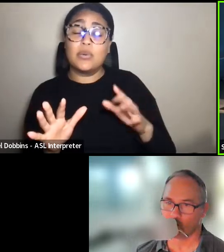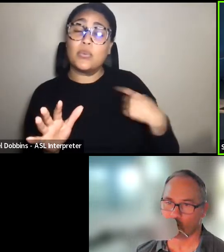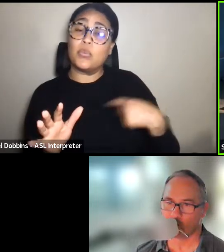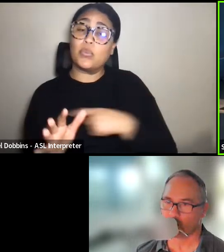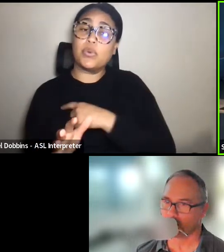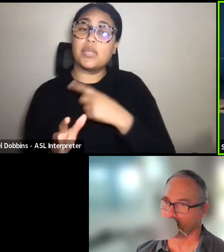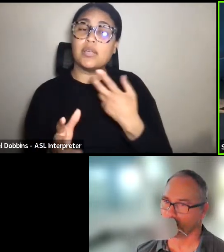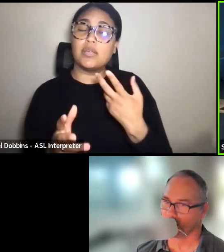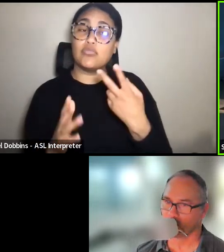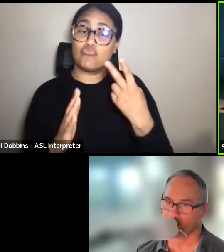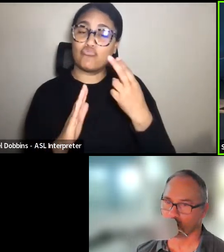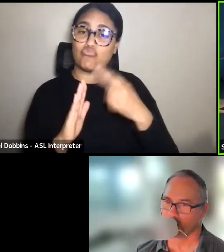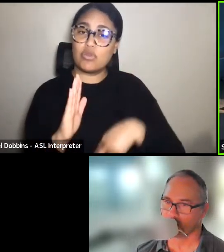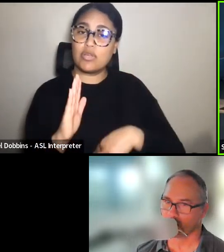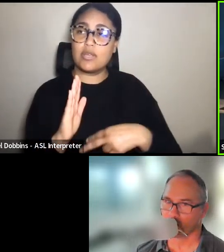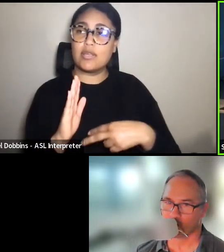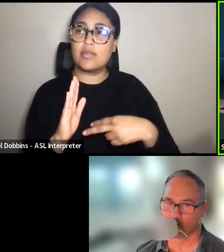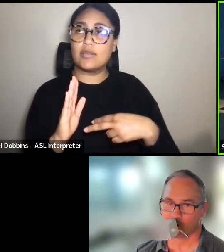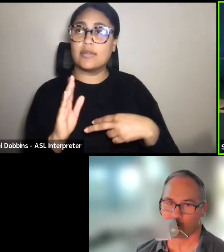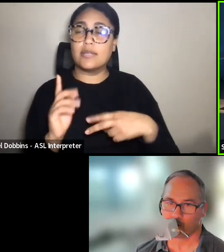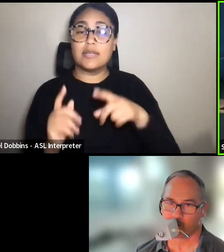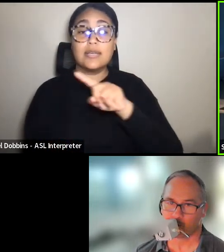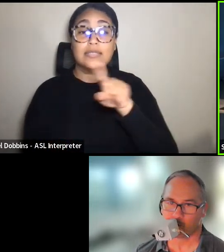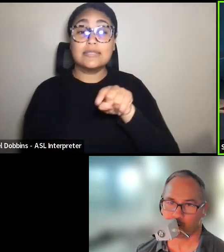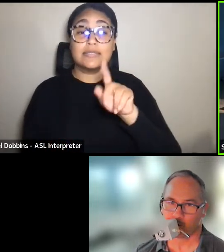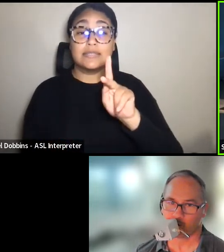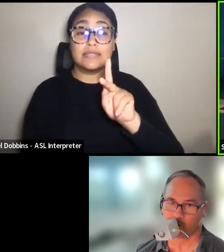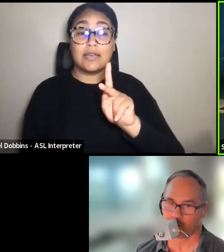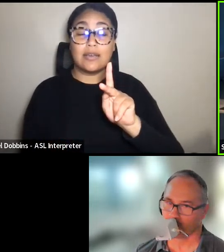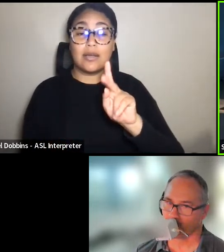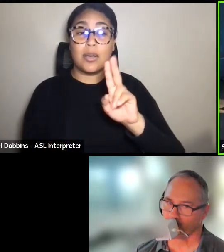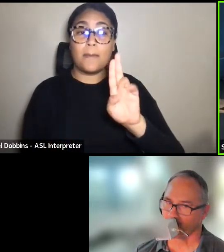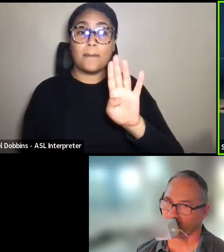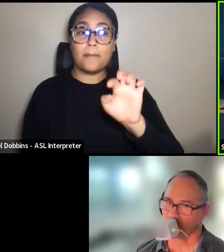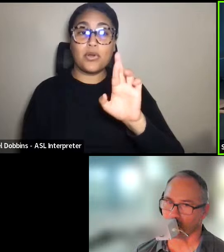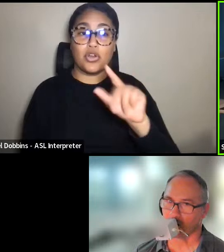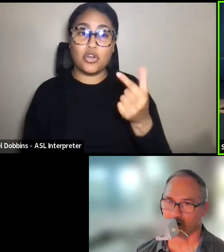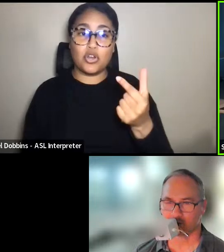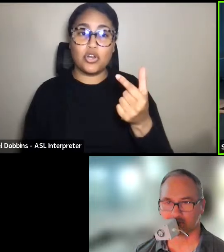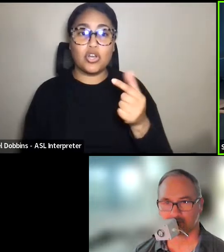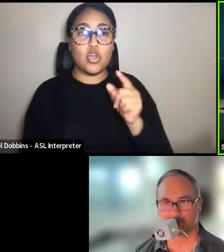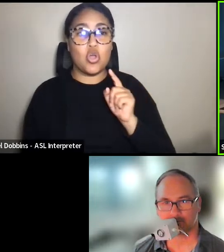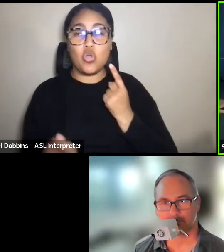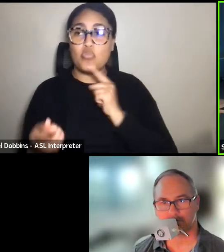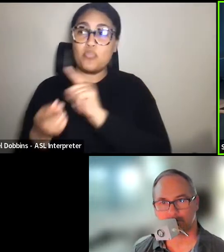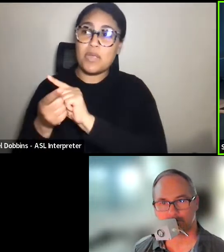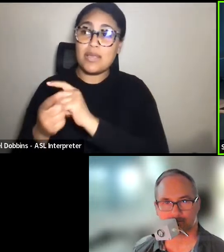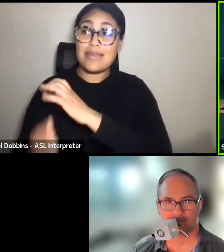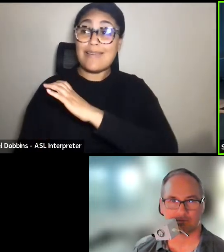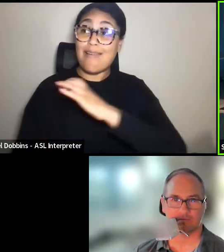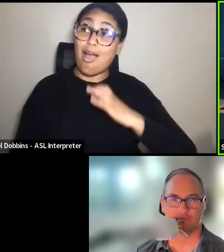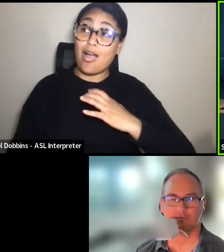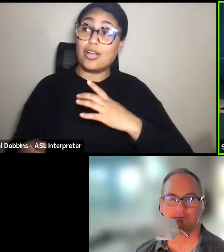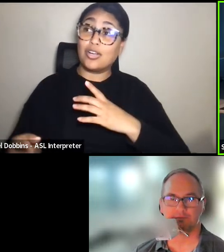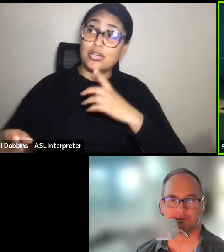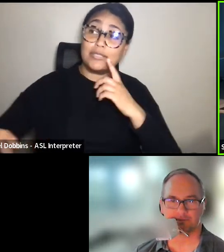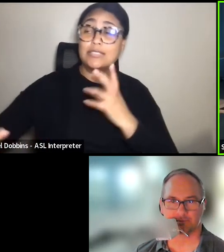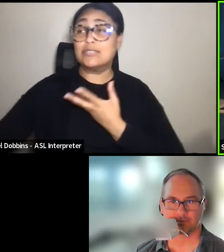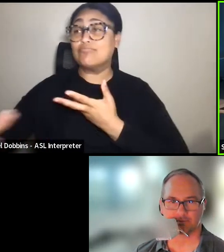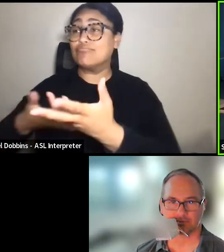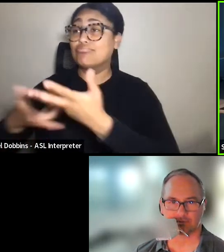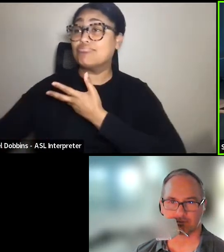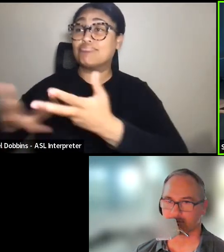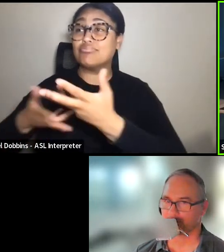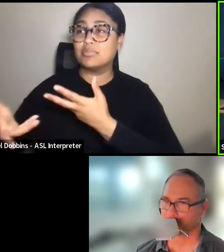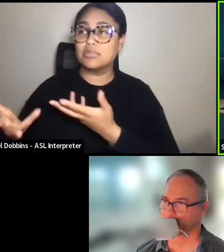we've read about Zuckerberg and Sam Altman going to Congress and talking. We've read about these things and nothing has happened. There's